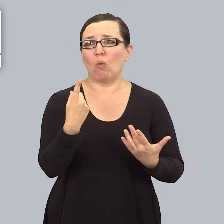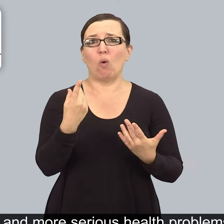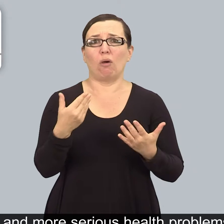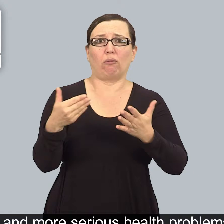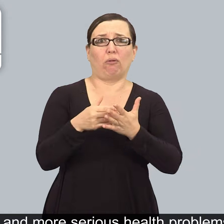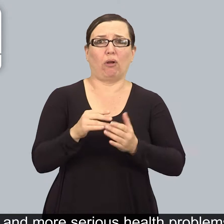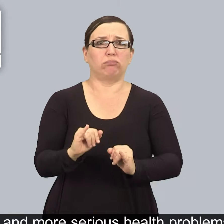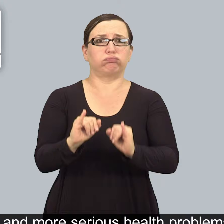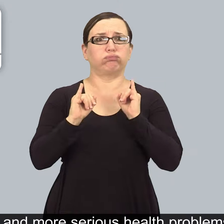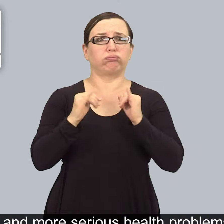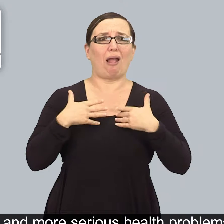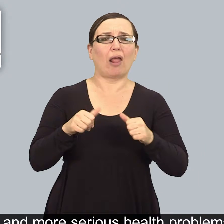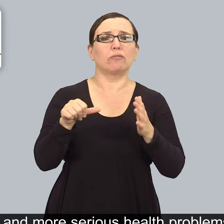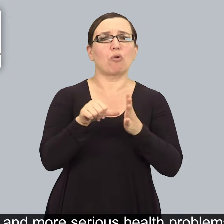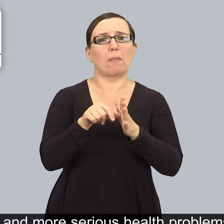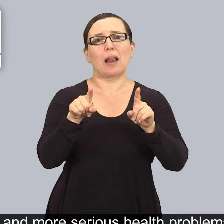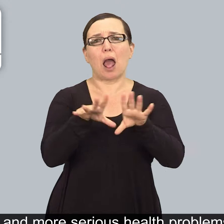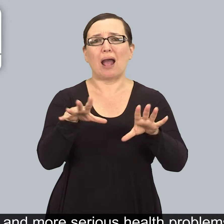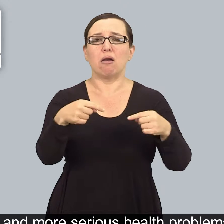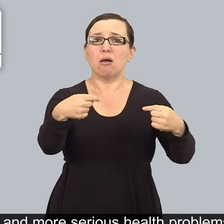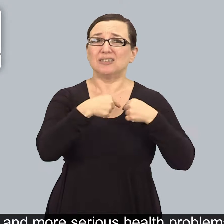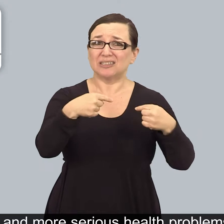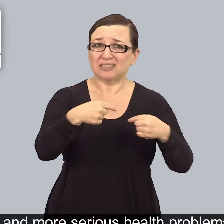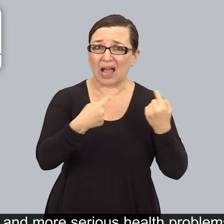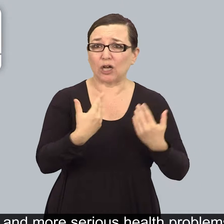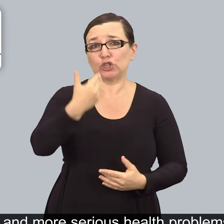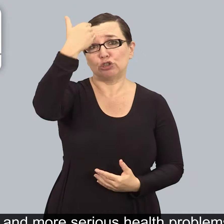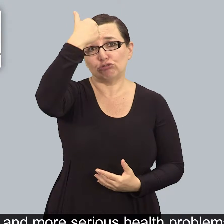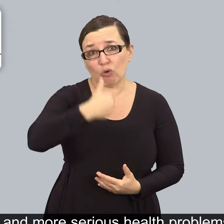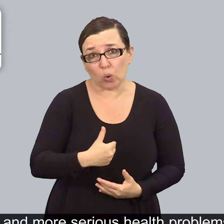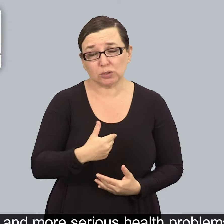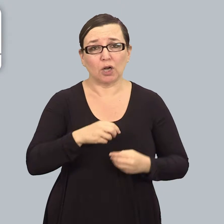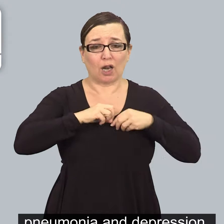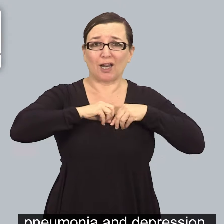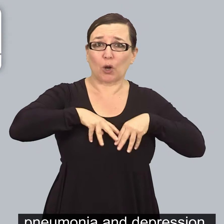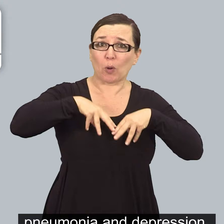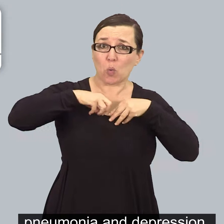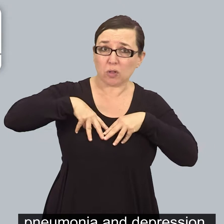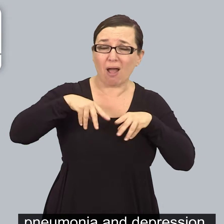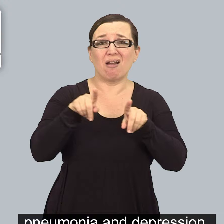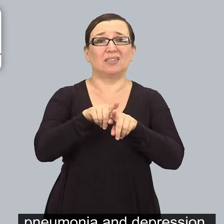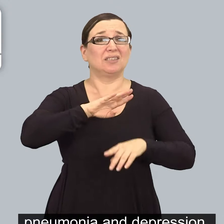and more serious health problems such as heart attacks, strokes, pneumonia, and depression.